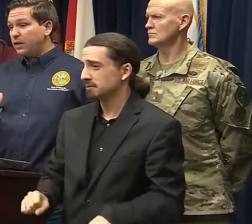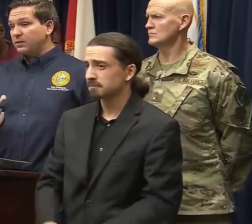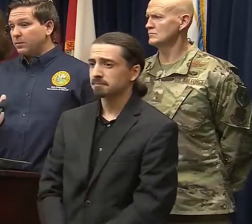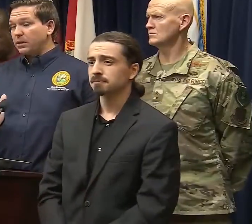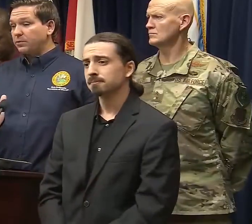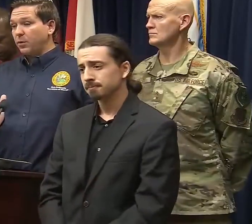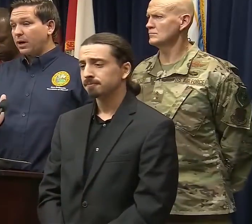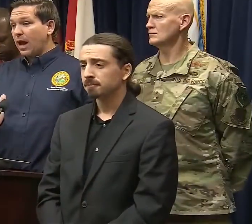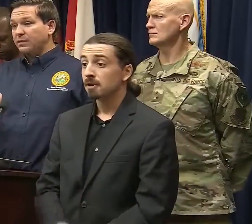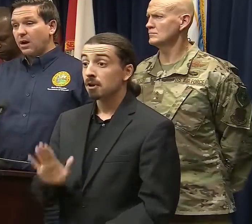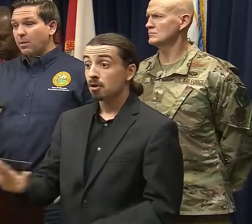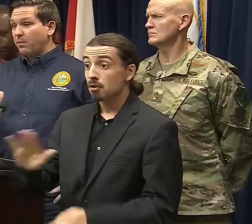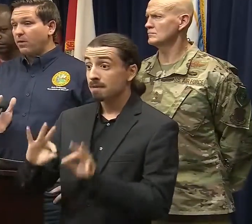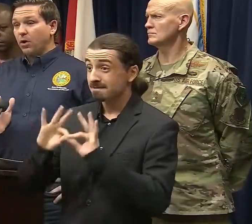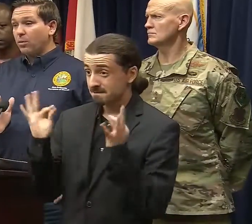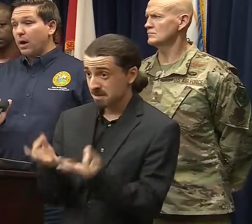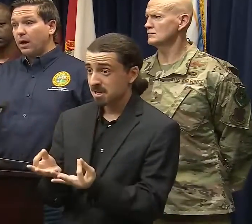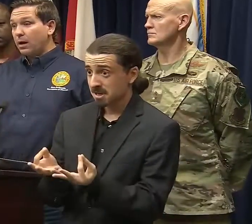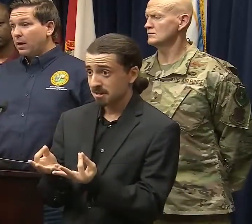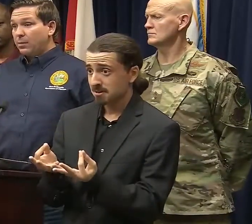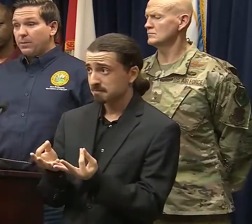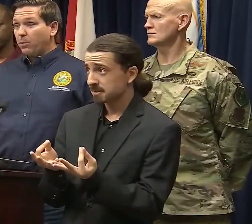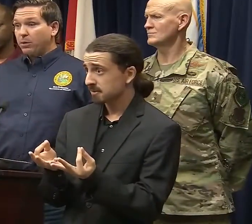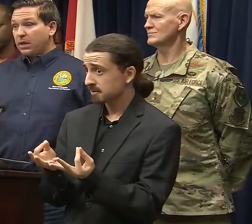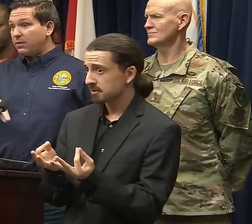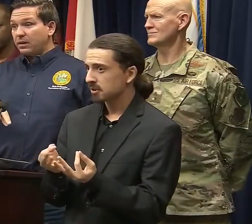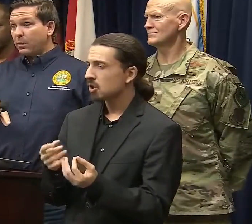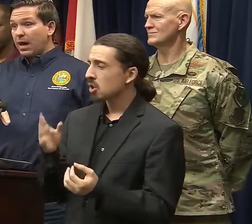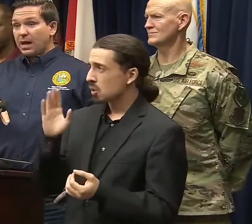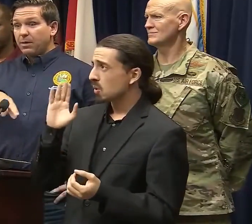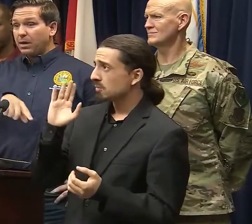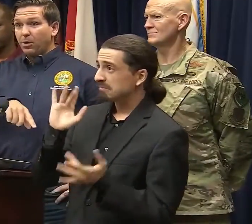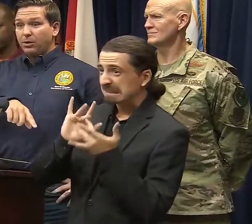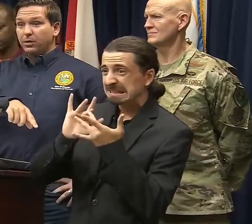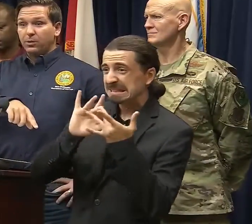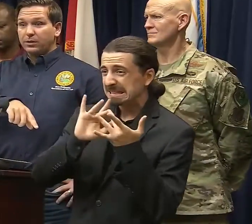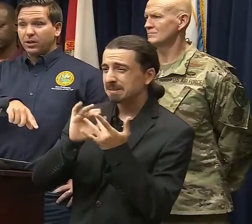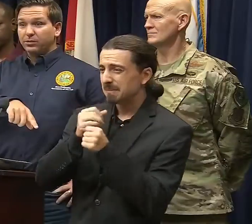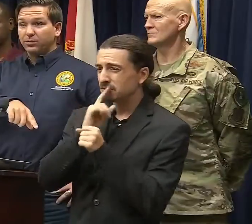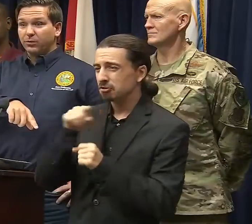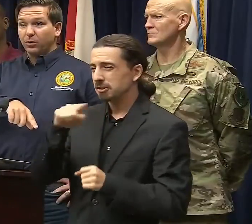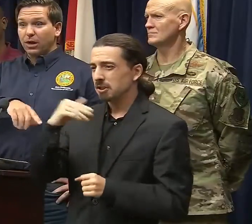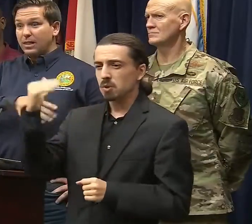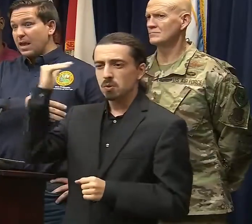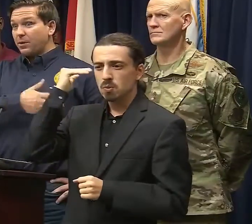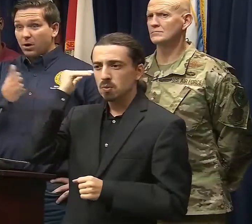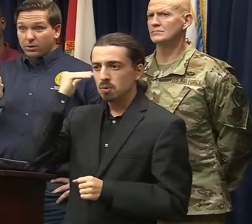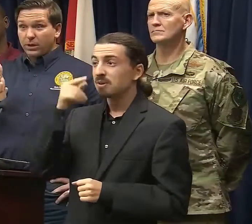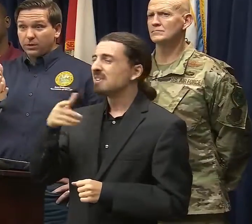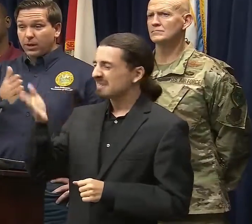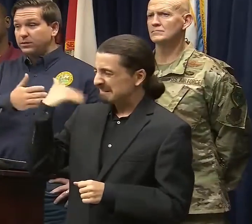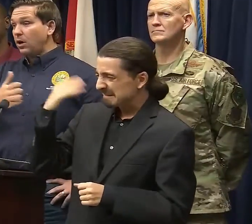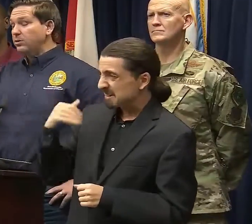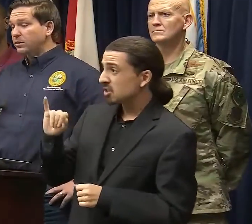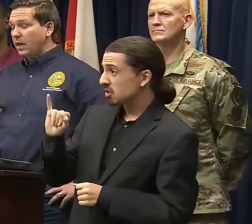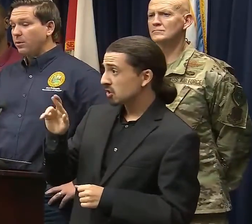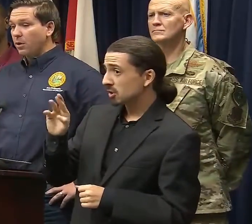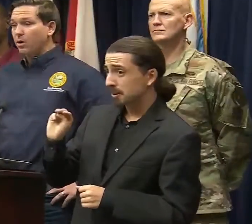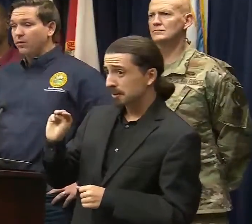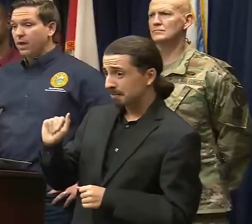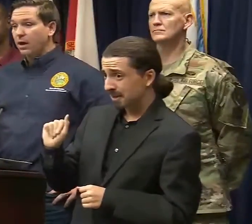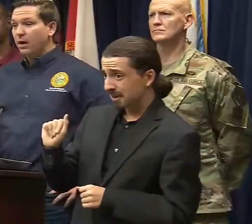We've seen some of these forecasts. I remember for Irma, people were leaving Miami, going to the west coast of Florida, and then went to the west coast